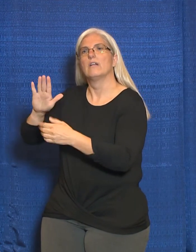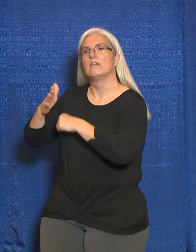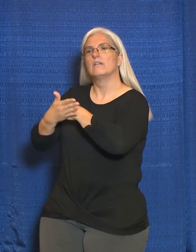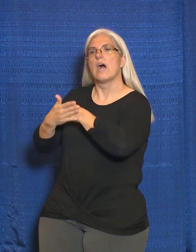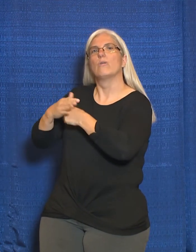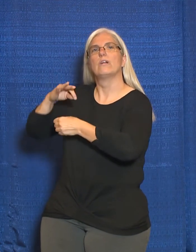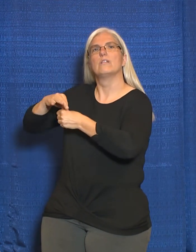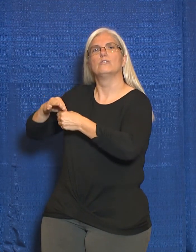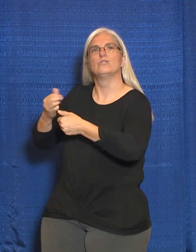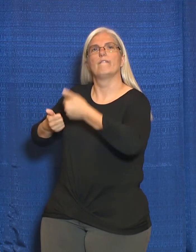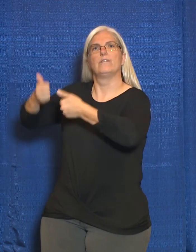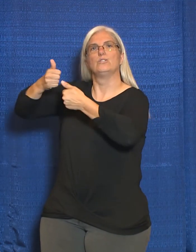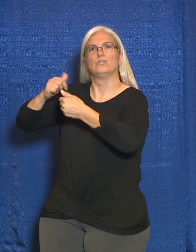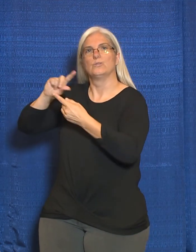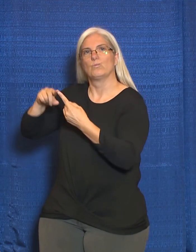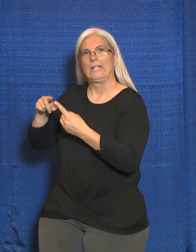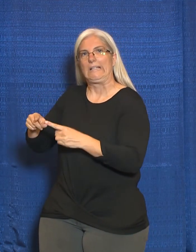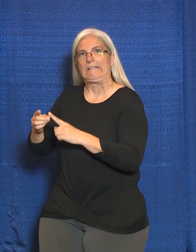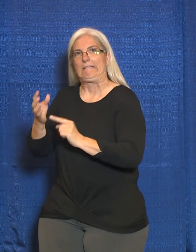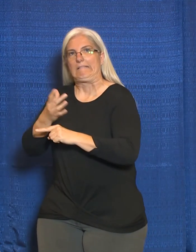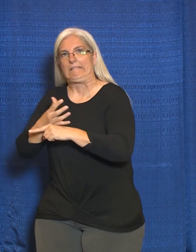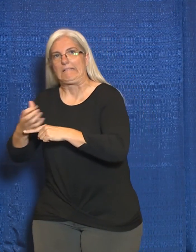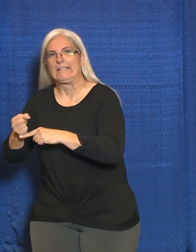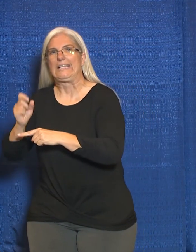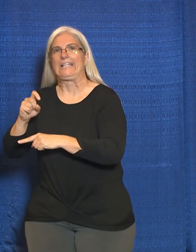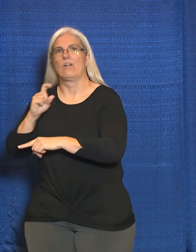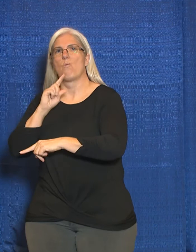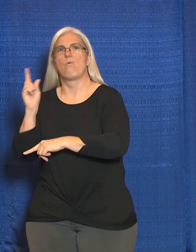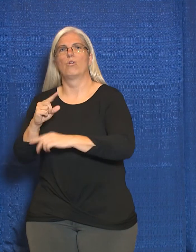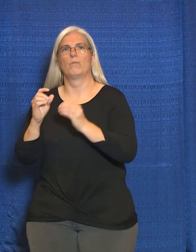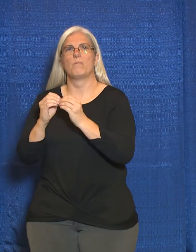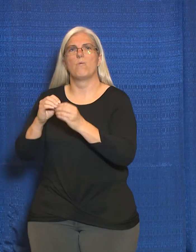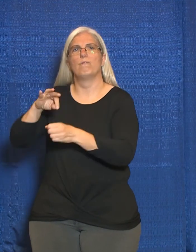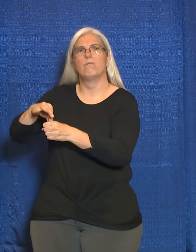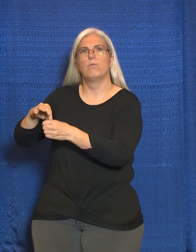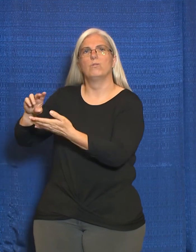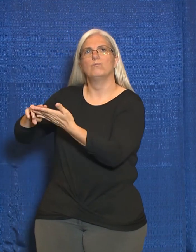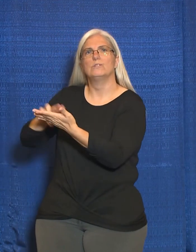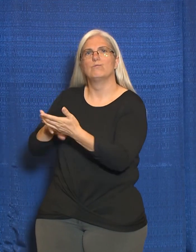when they need to order more VRCs.